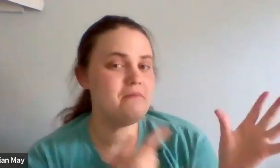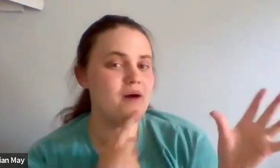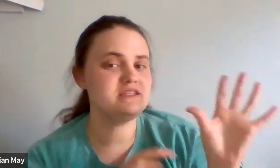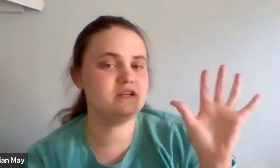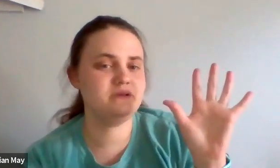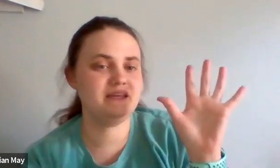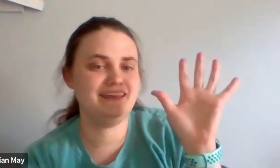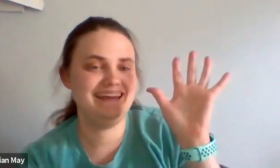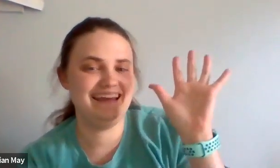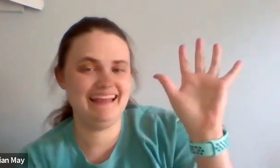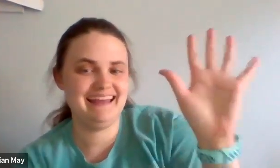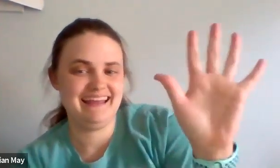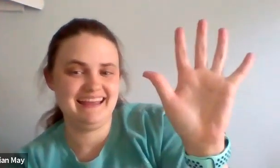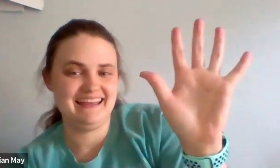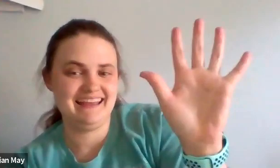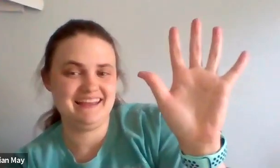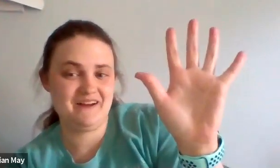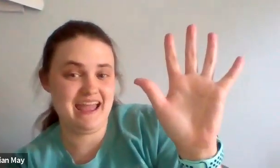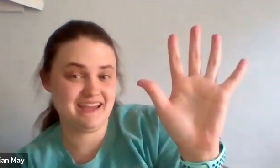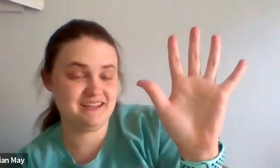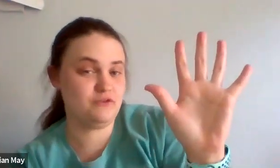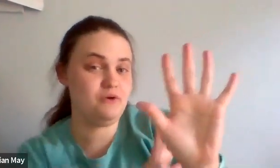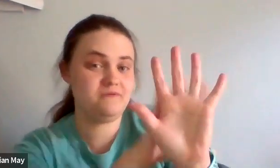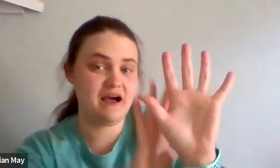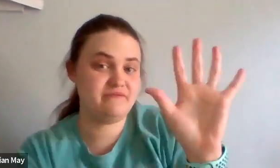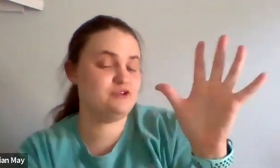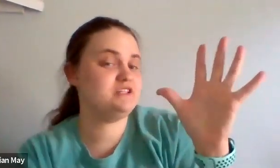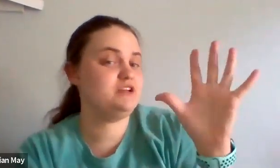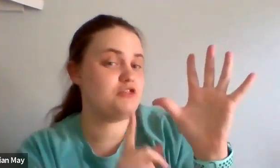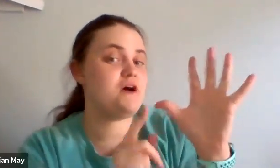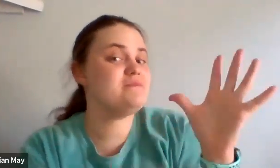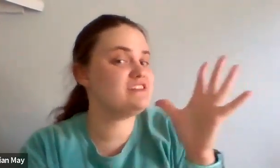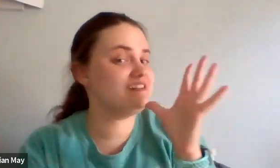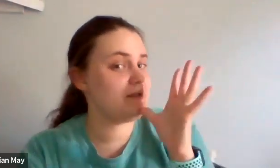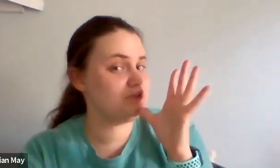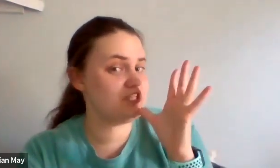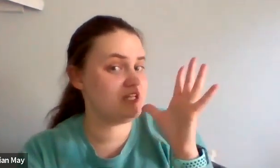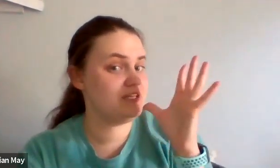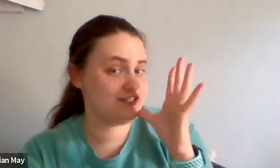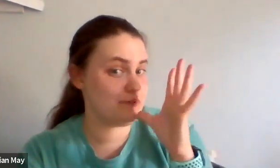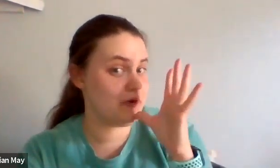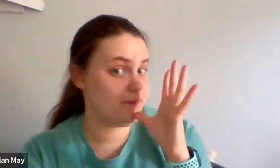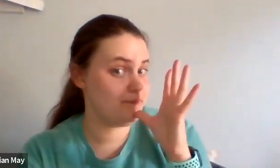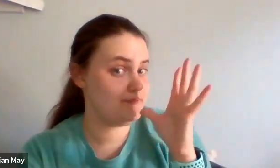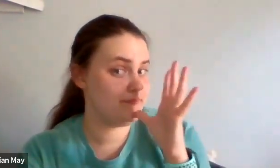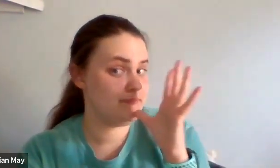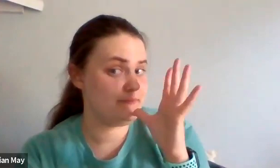mom is going to be your hand, your full 5 motion. Your thumb is going to tap your chin. So